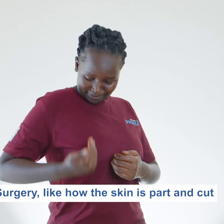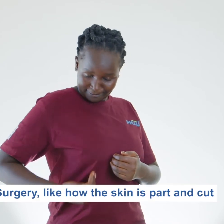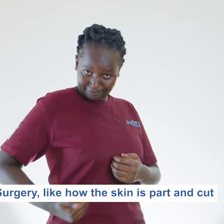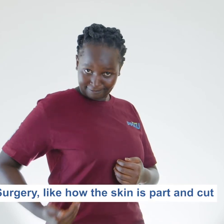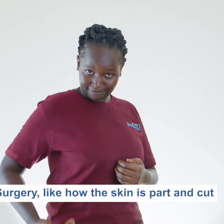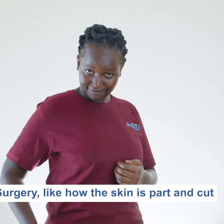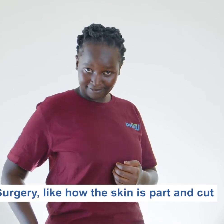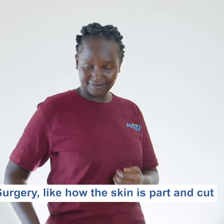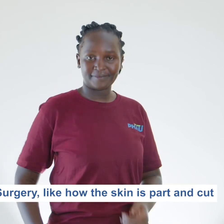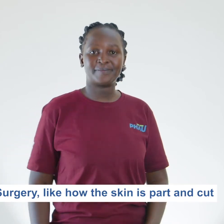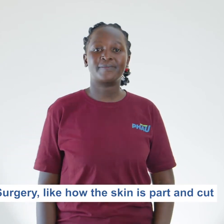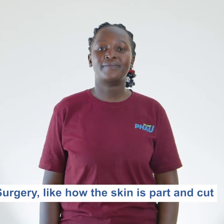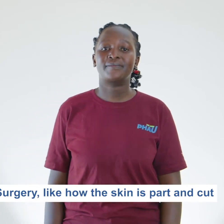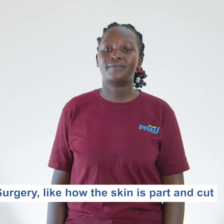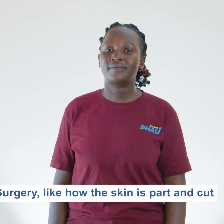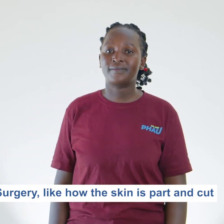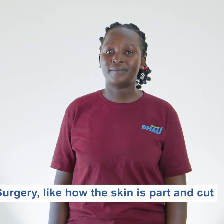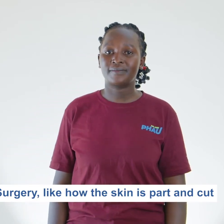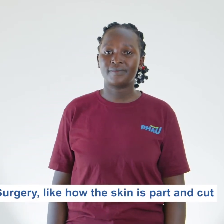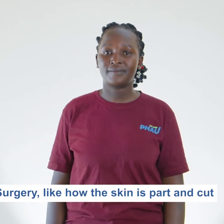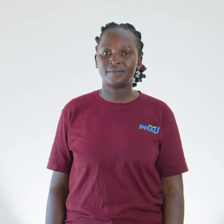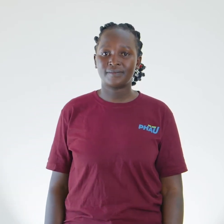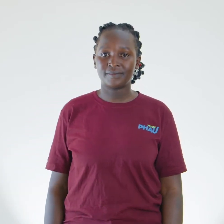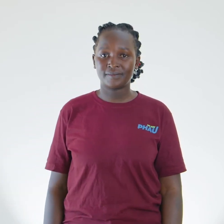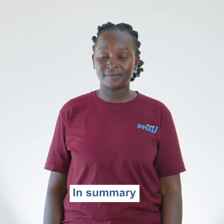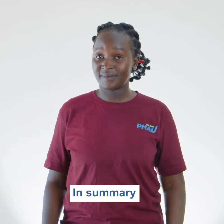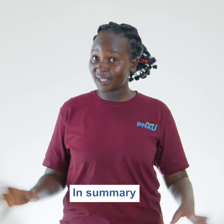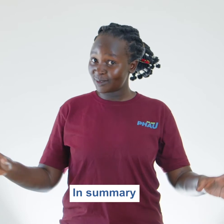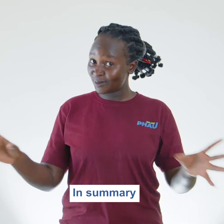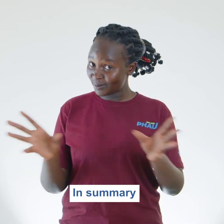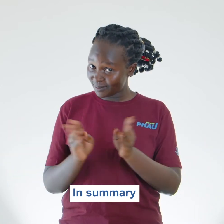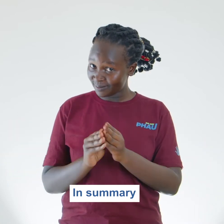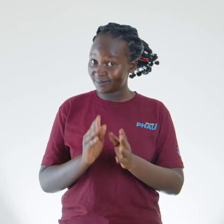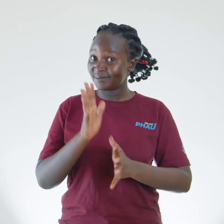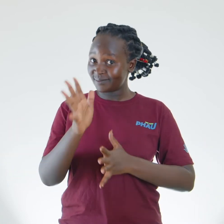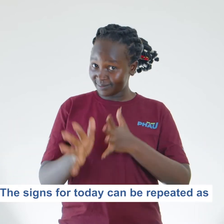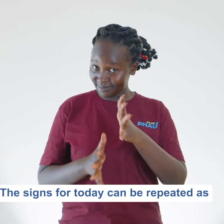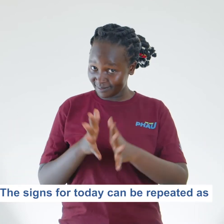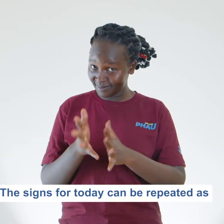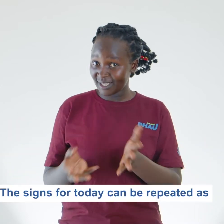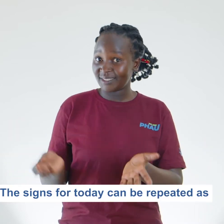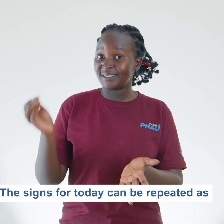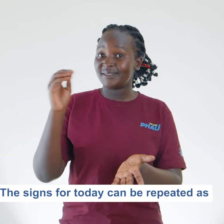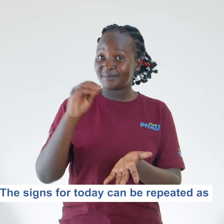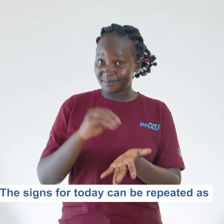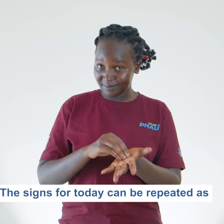Surgery, like how the skin is part and cut. In summary, the signs for today can be